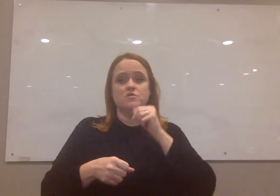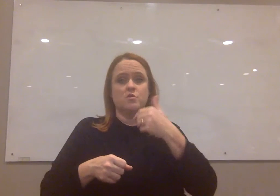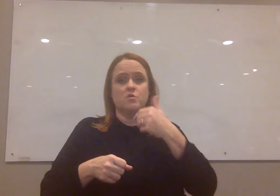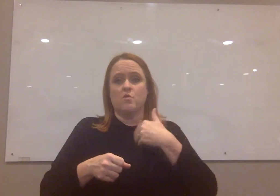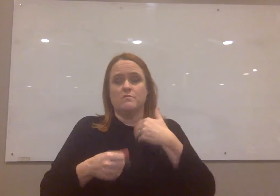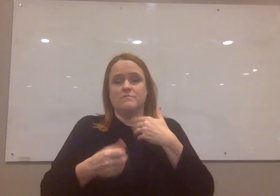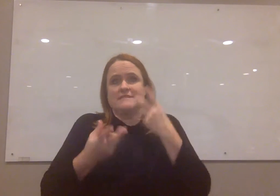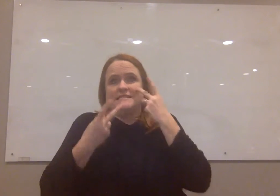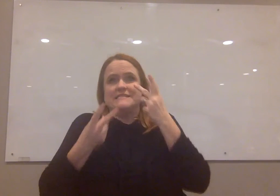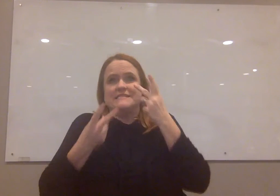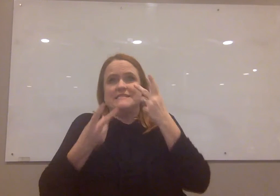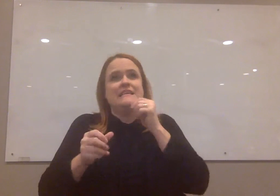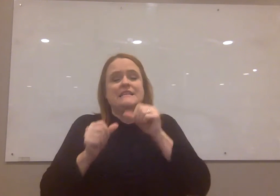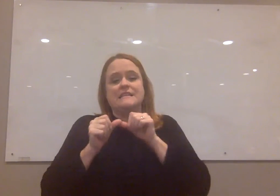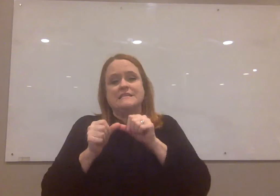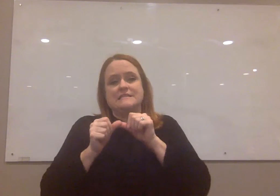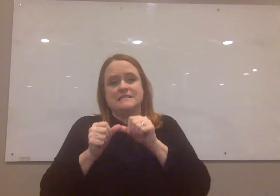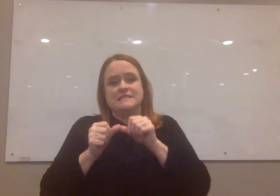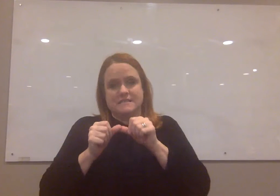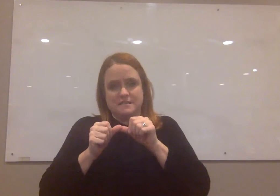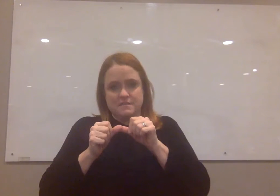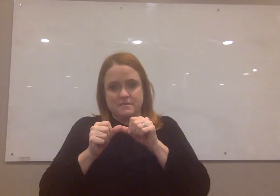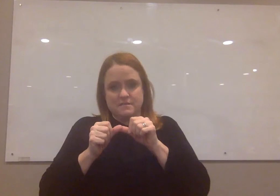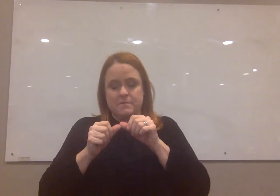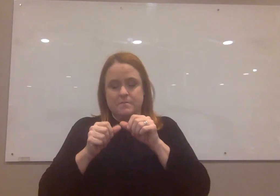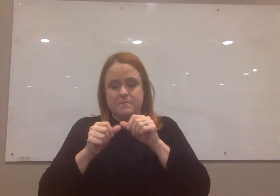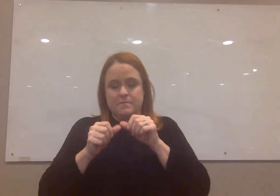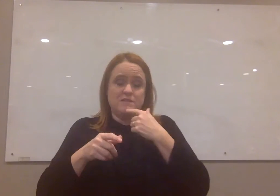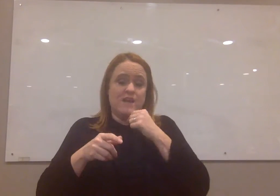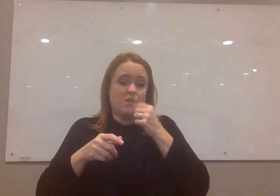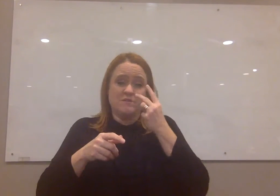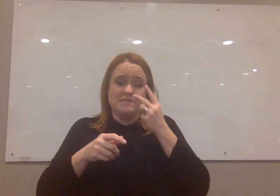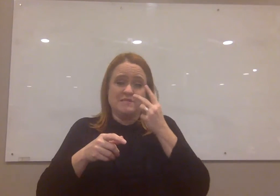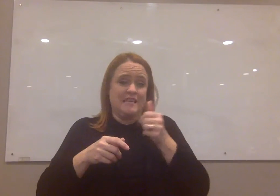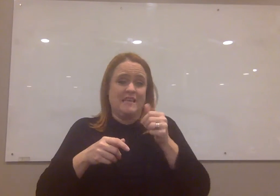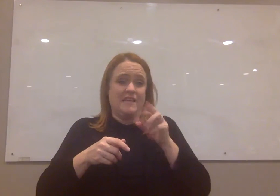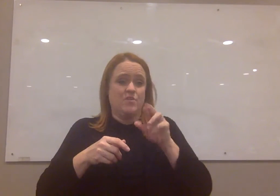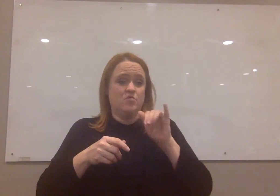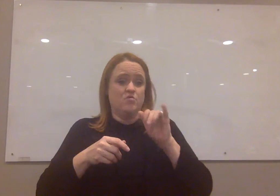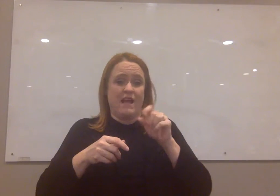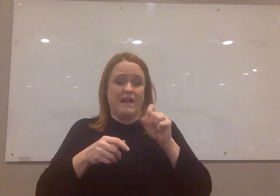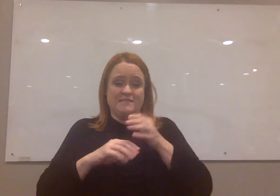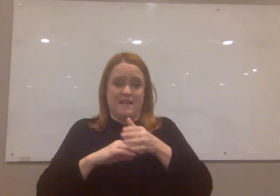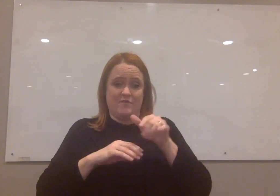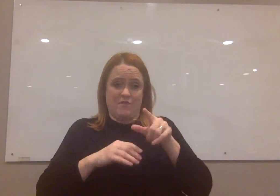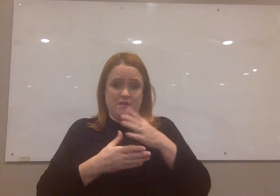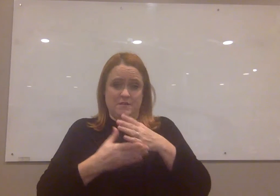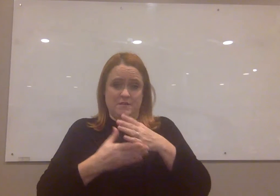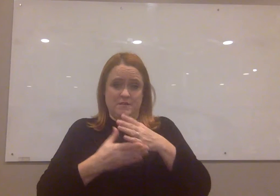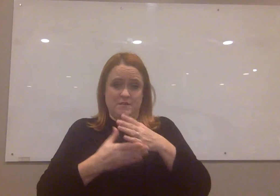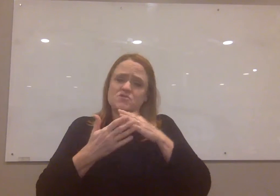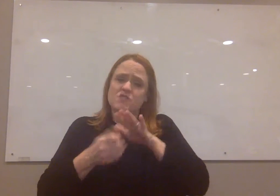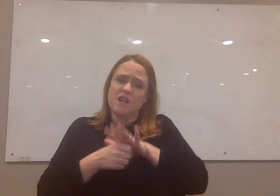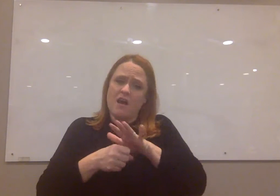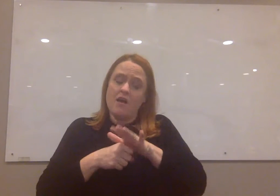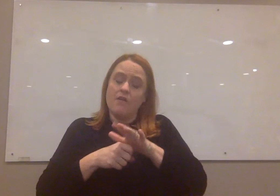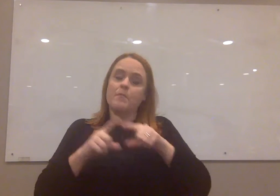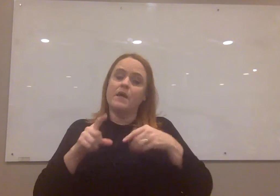can be like, I won't see any writes after this point, which I think is usually good enough if you're actually thinking about distributed systems. Or there's actual transactions. So if you want to